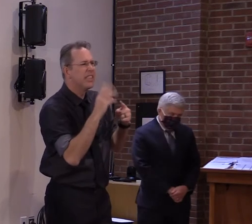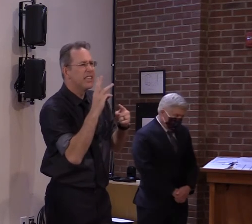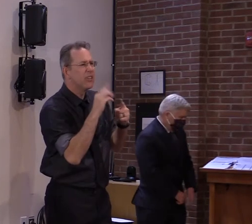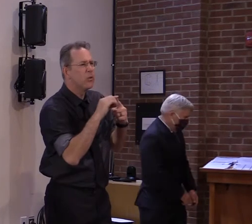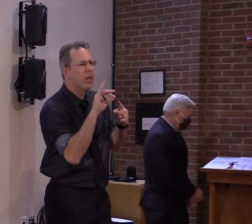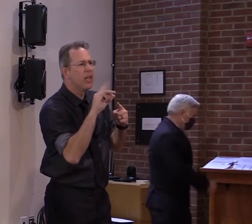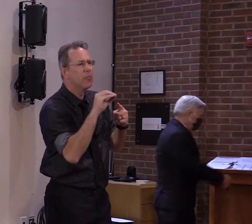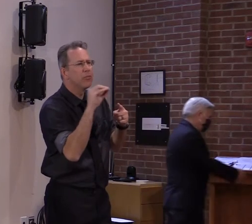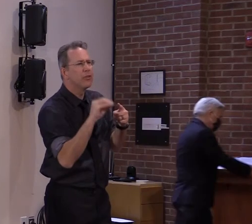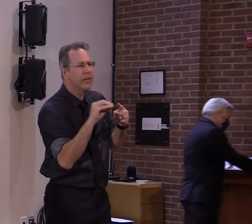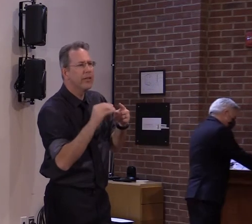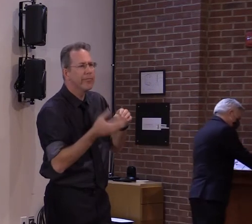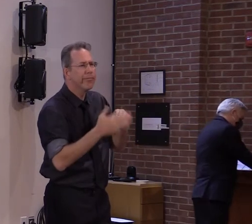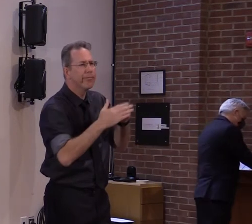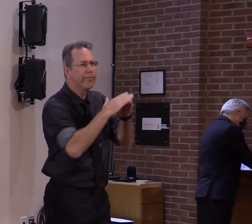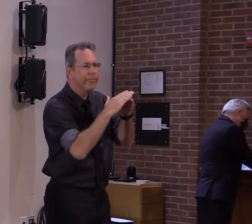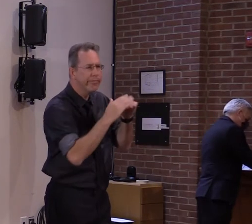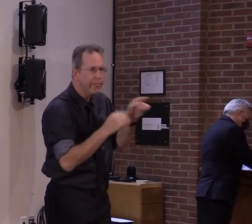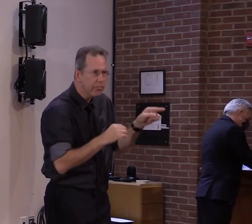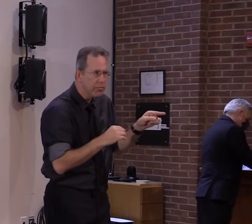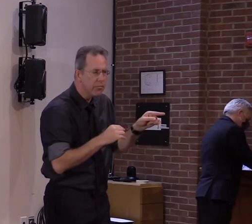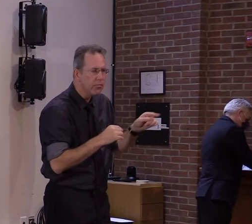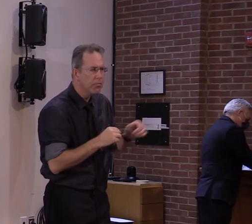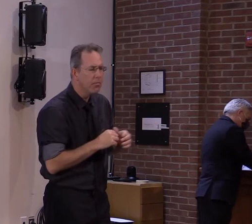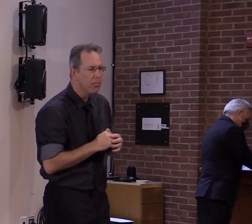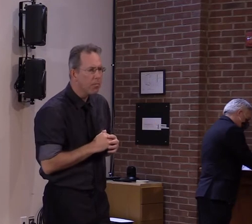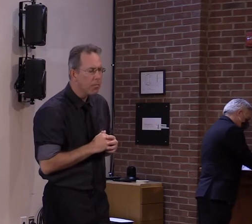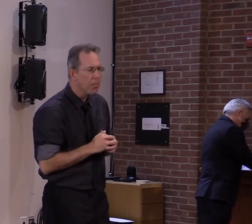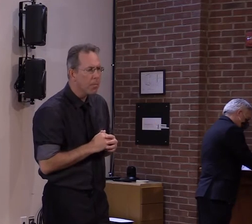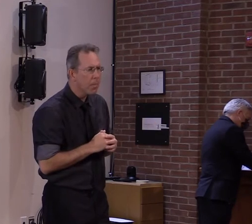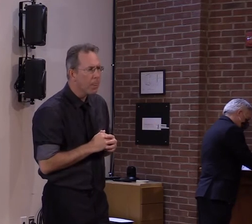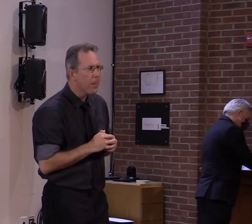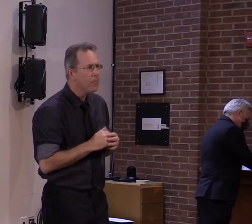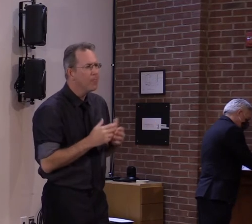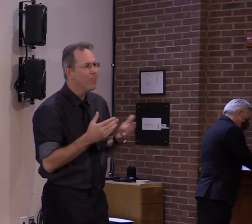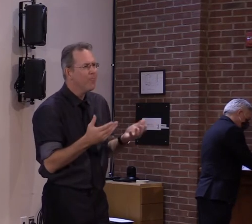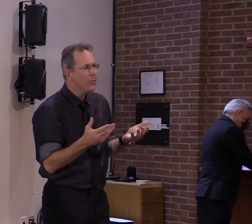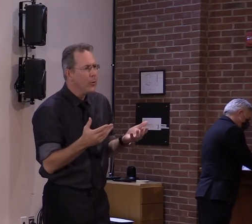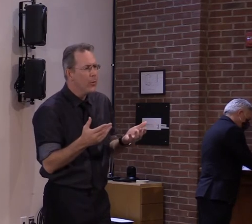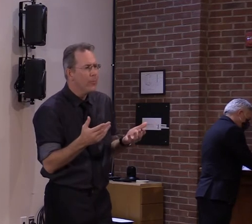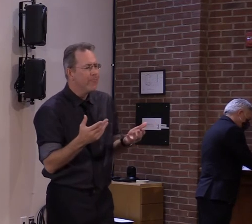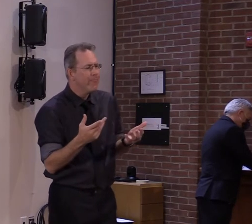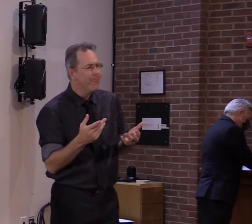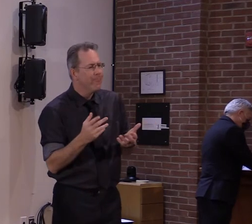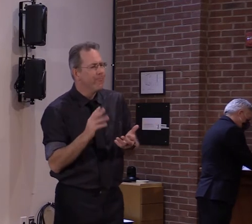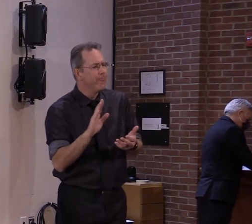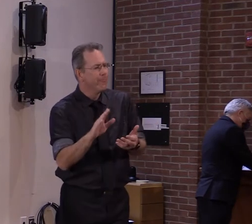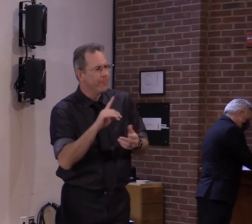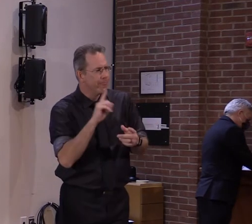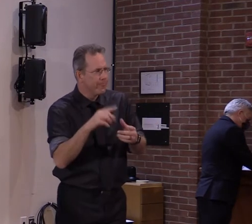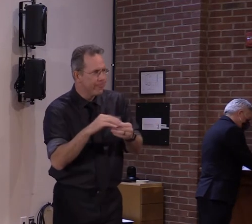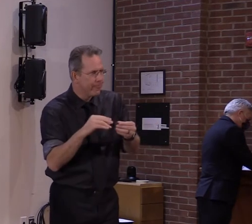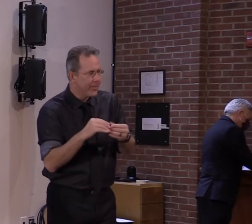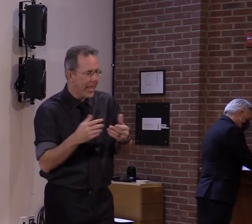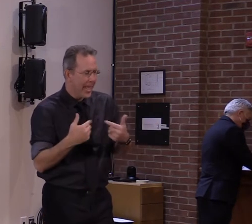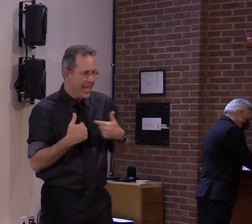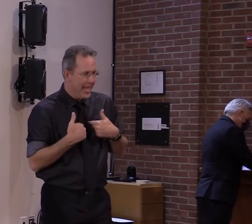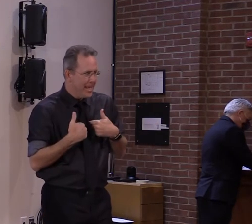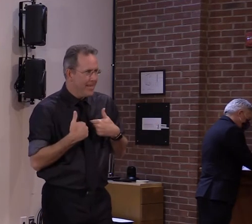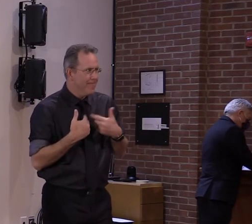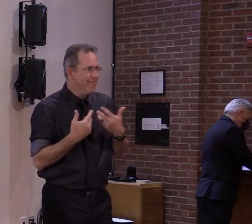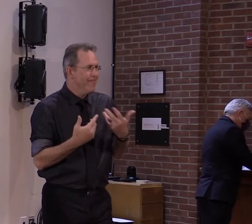depending. So, you know, again, a lot of that is just back of the napkin speculation based on